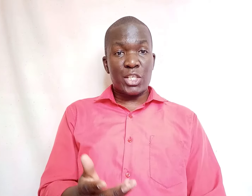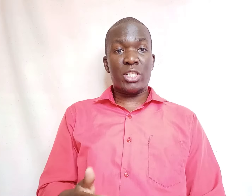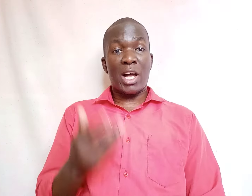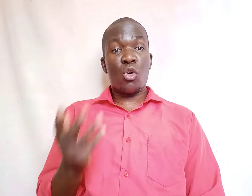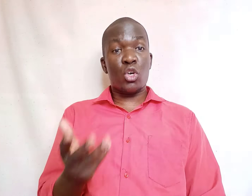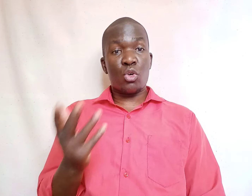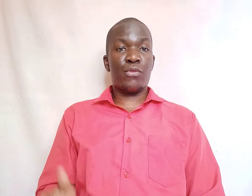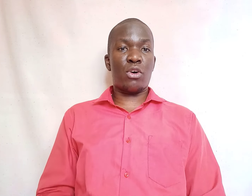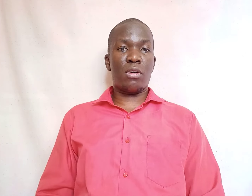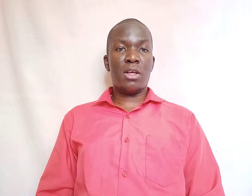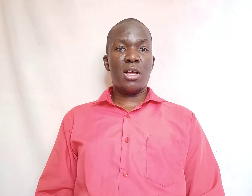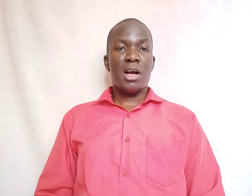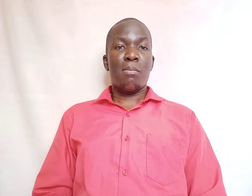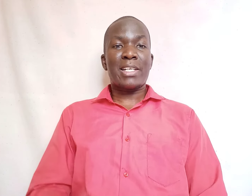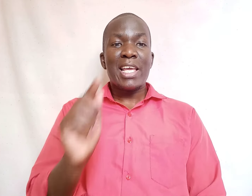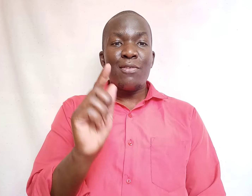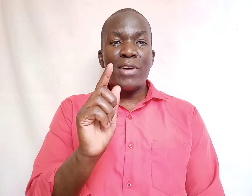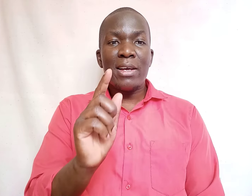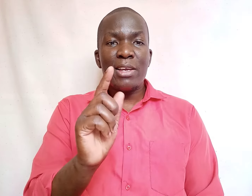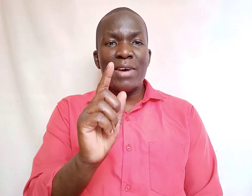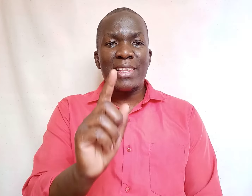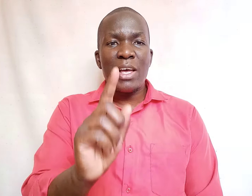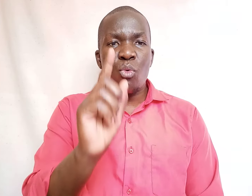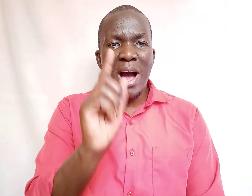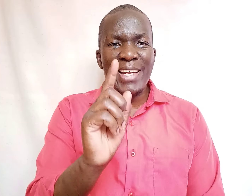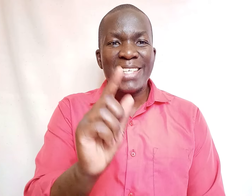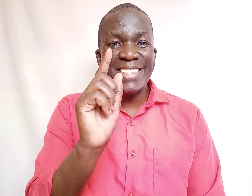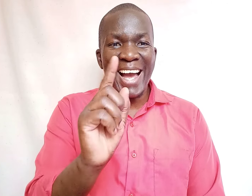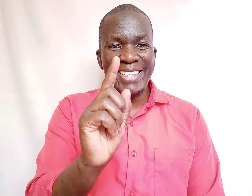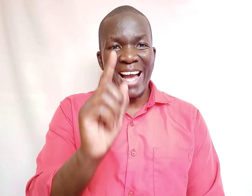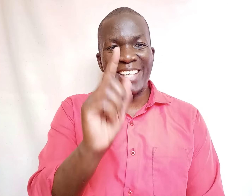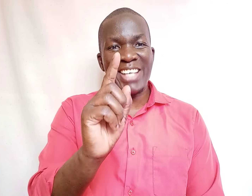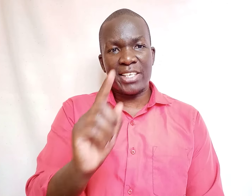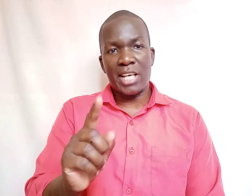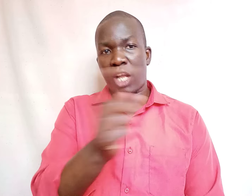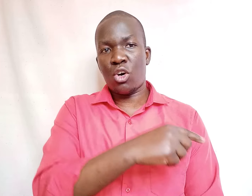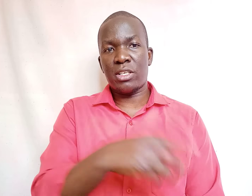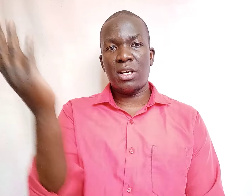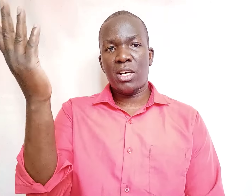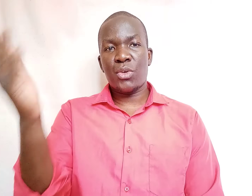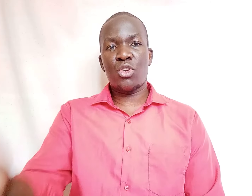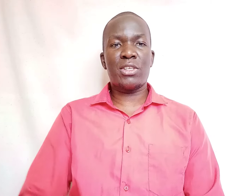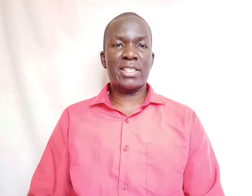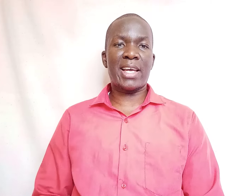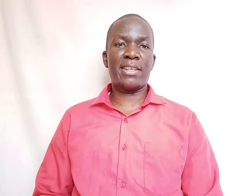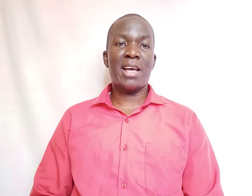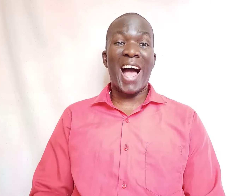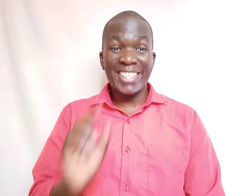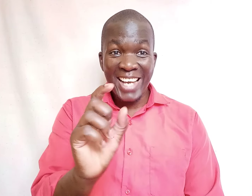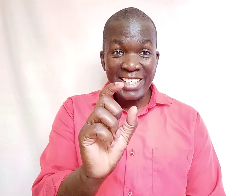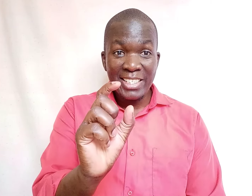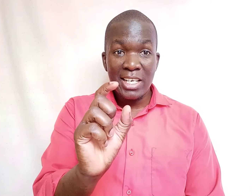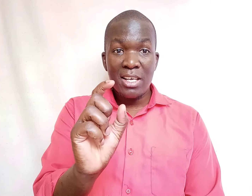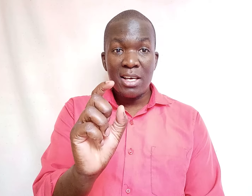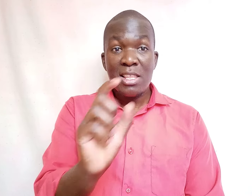Interpretation in a court of law. But even the word judge, a judge alone, you don't know the sign. A judge, the